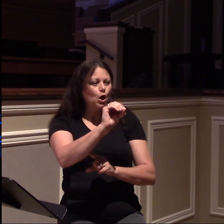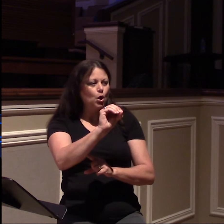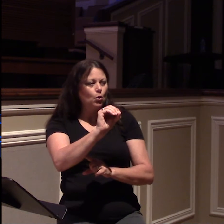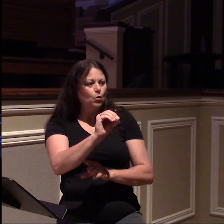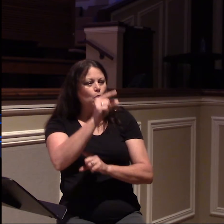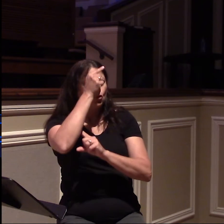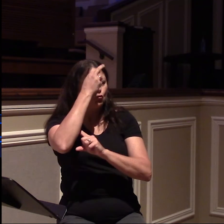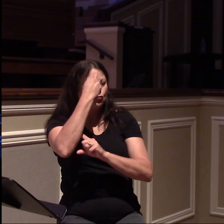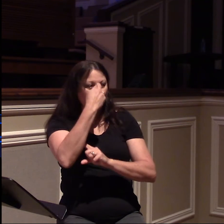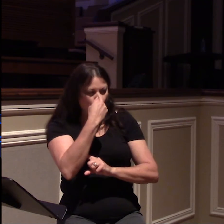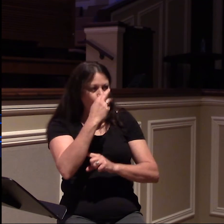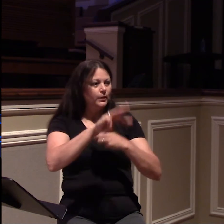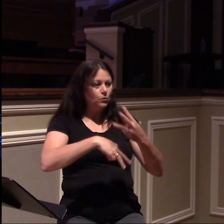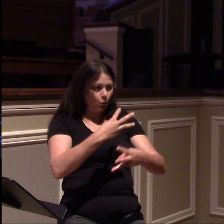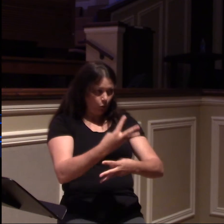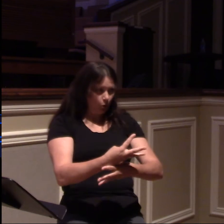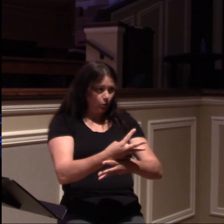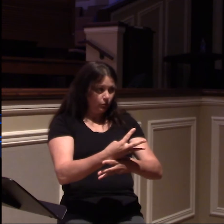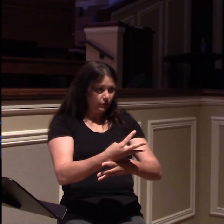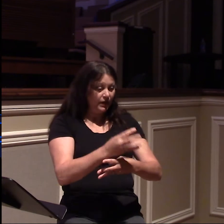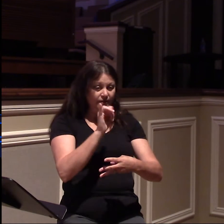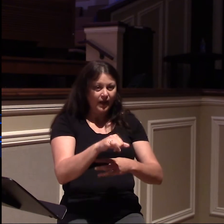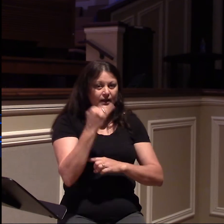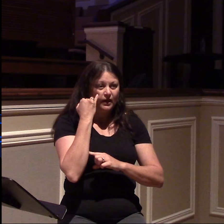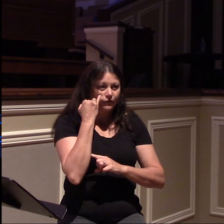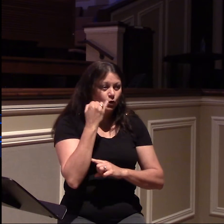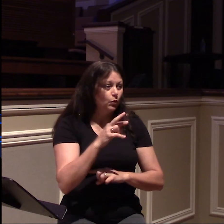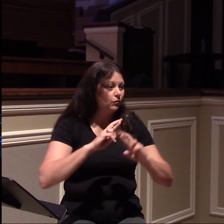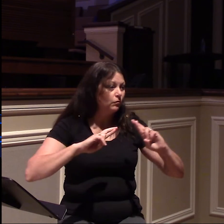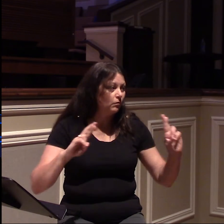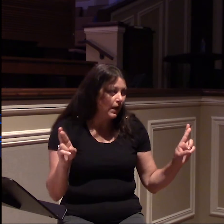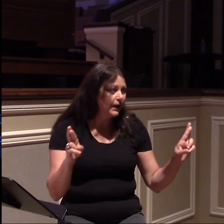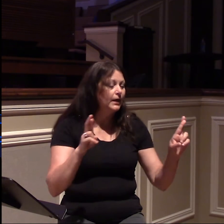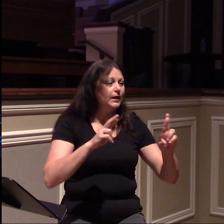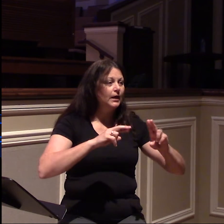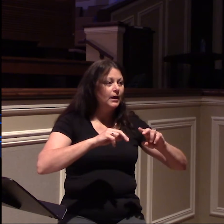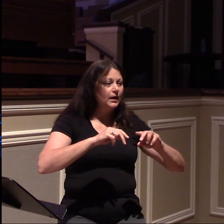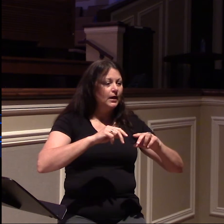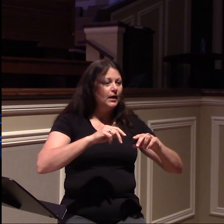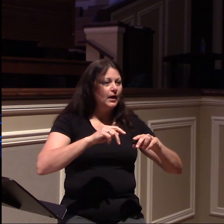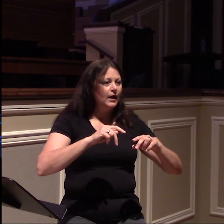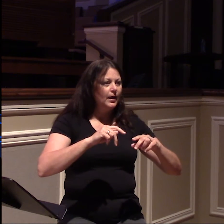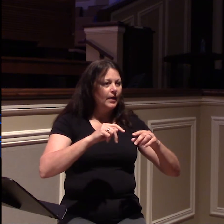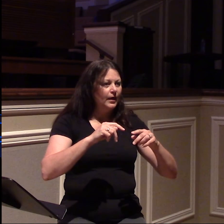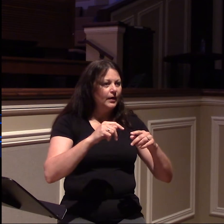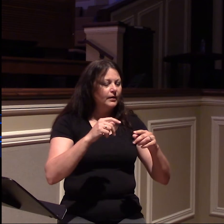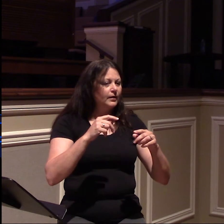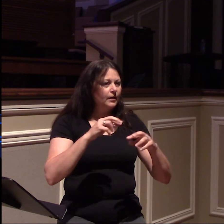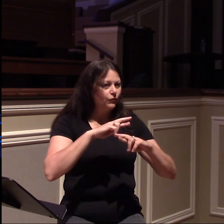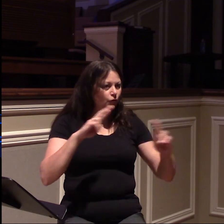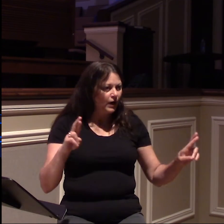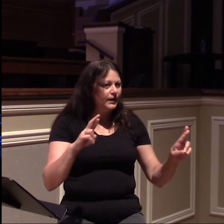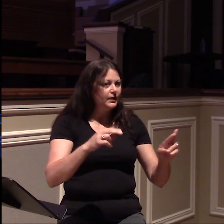means he was ready and conditioned and trained to do the work of leadership and influence in other areas. The